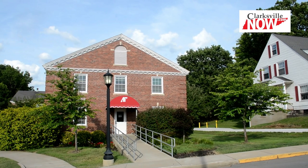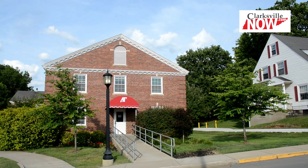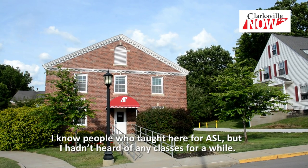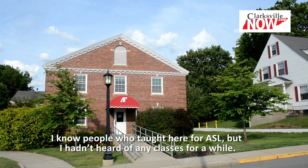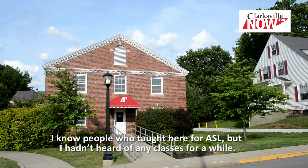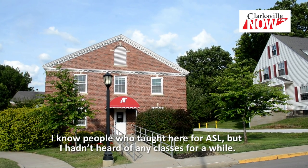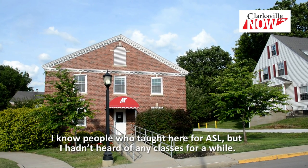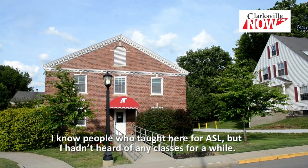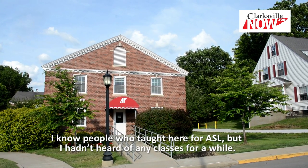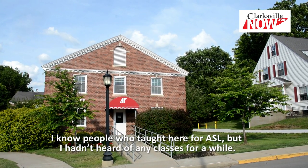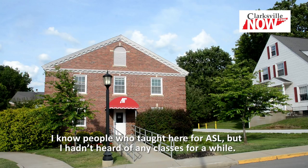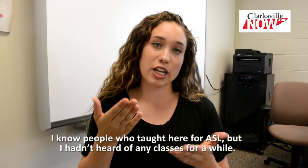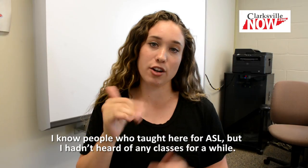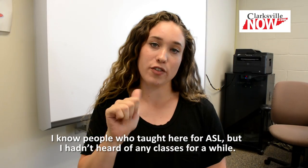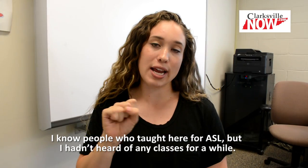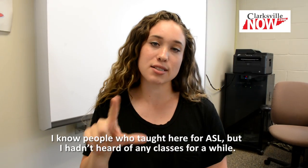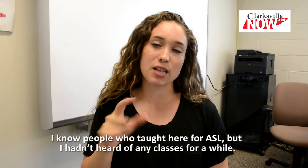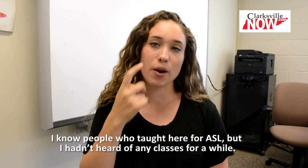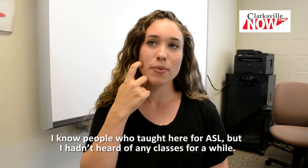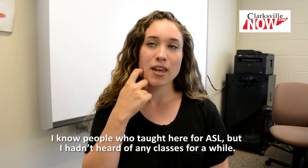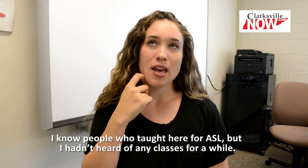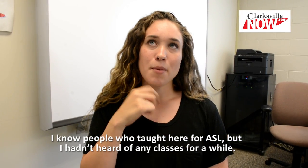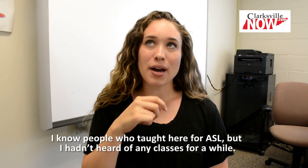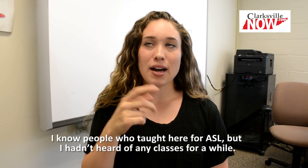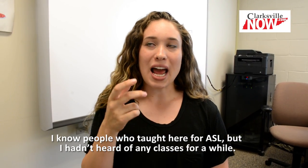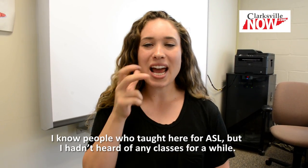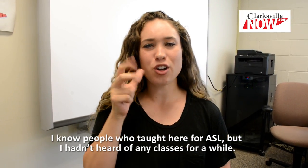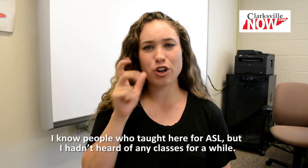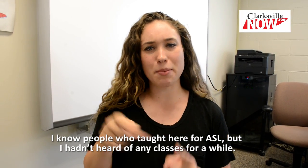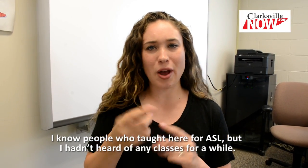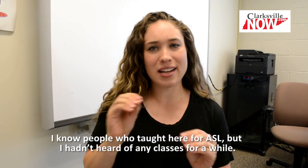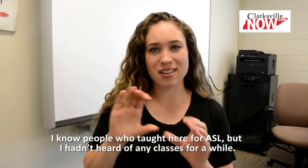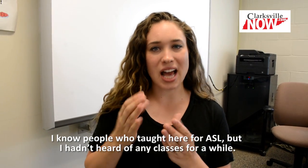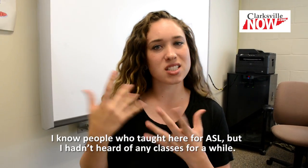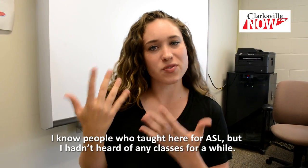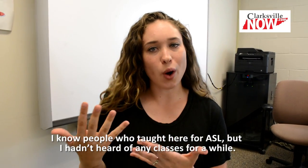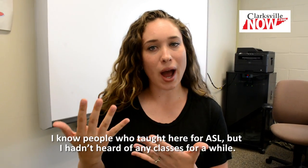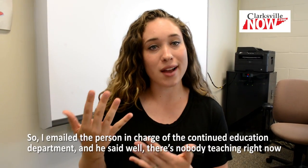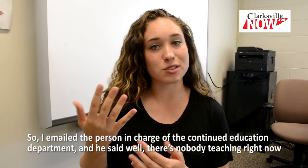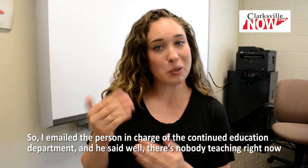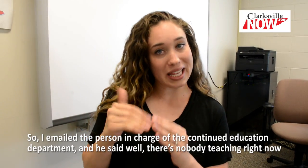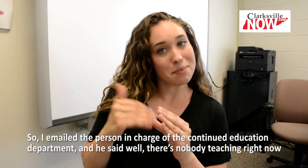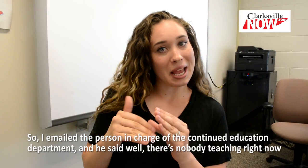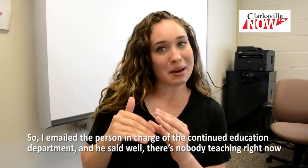I know people who taught here for ASL, but I hadn't heard about any classes for a while, so I emailed